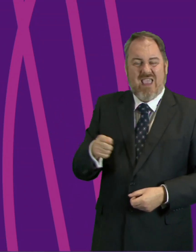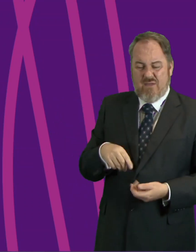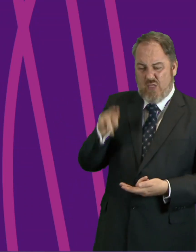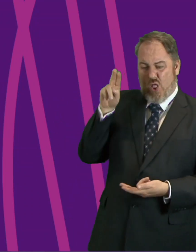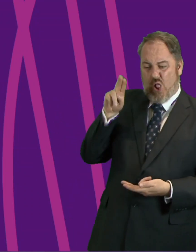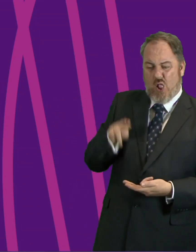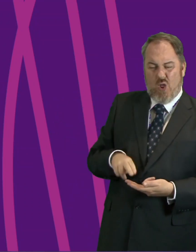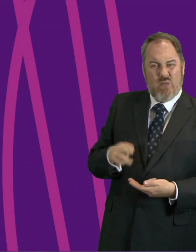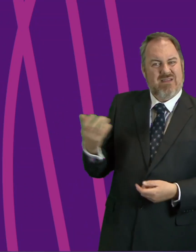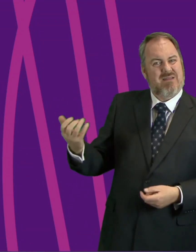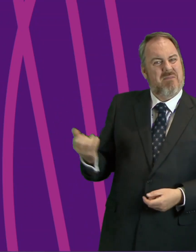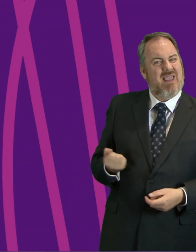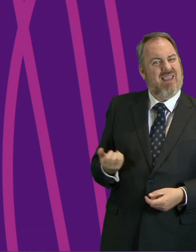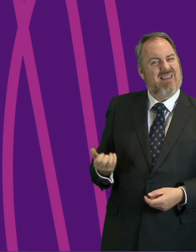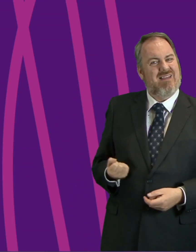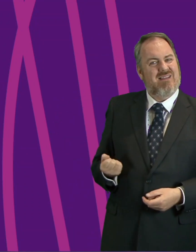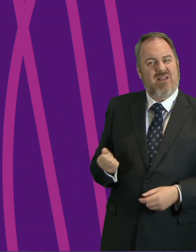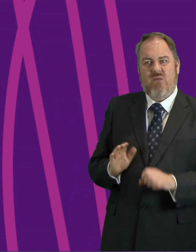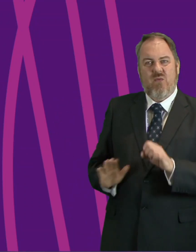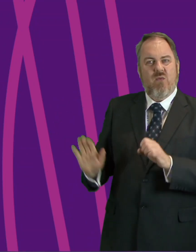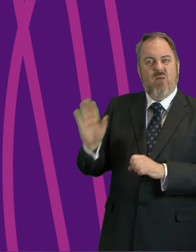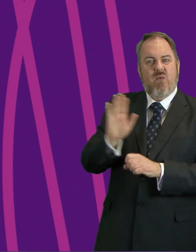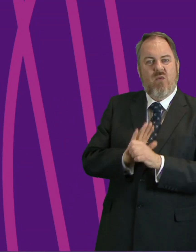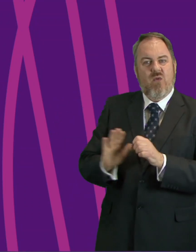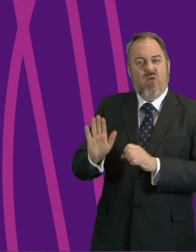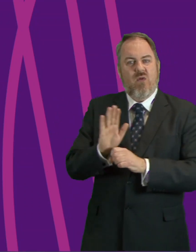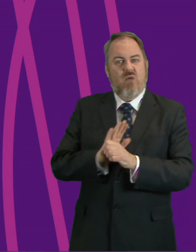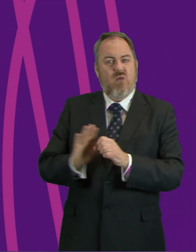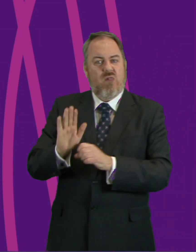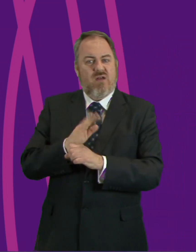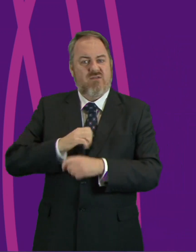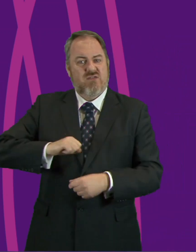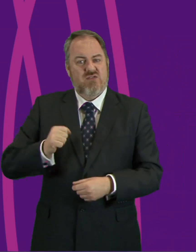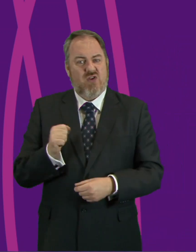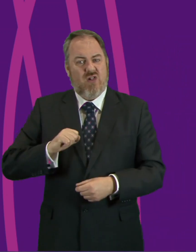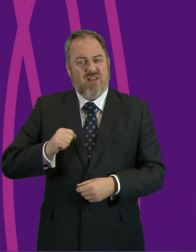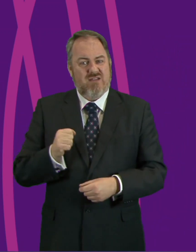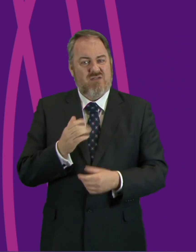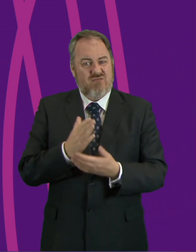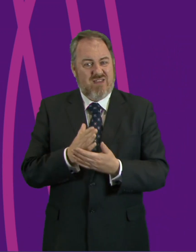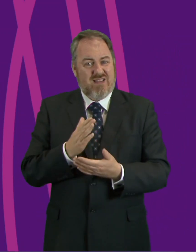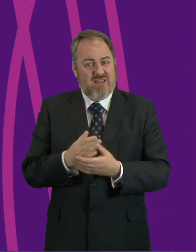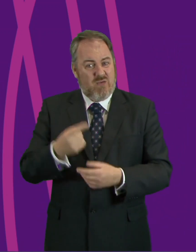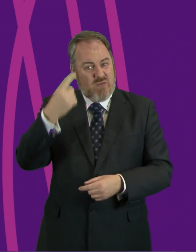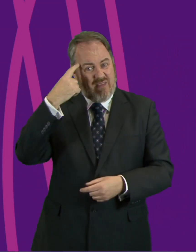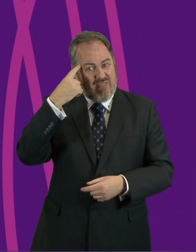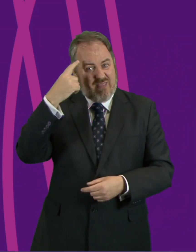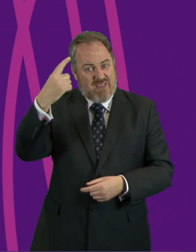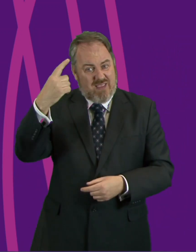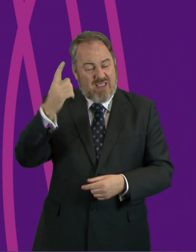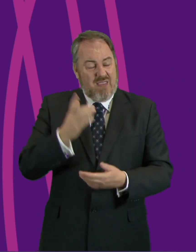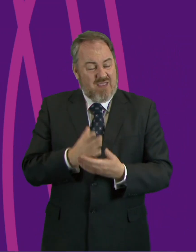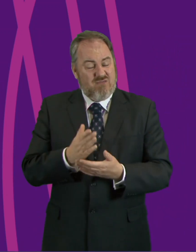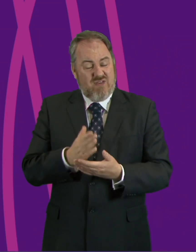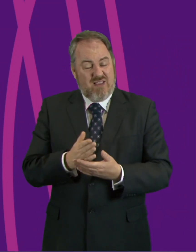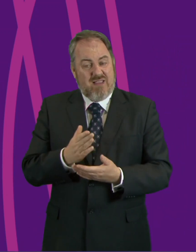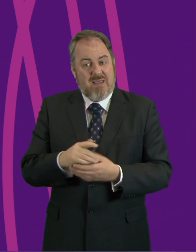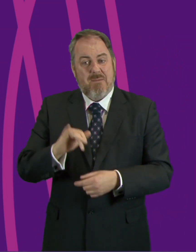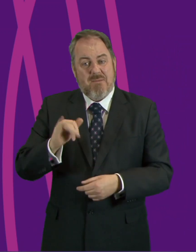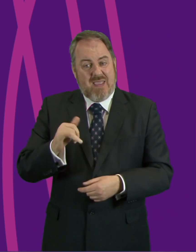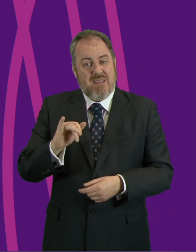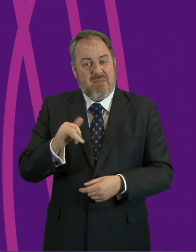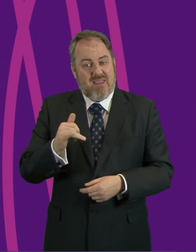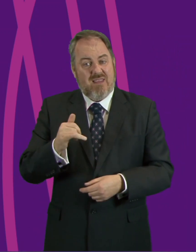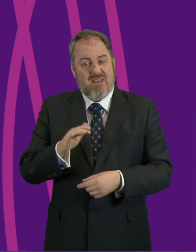paid workers. Last week, the First Minister said we will be looking for quite some time to come at how to properly recognise and